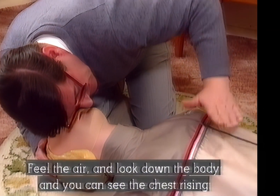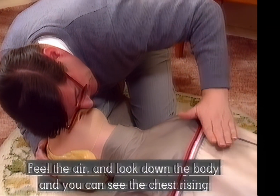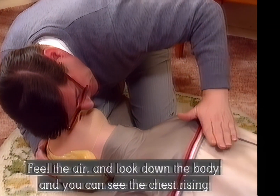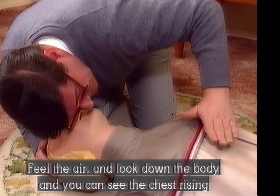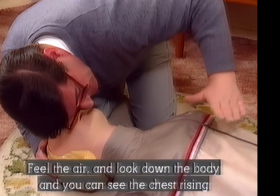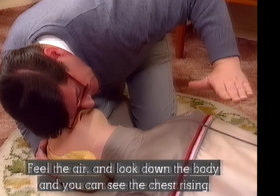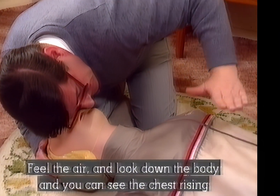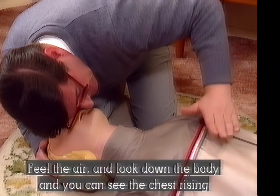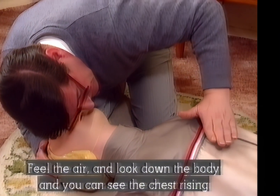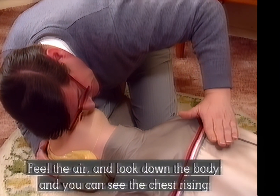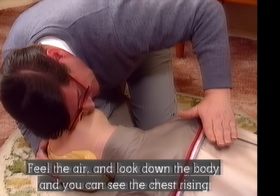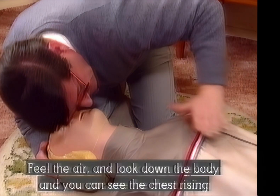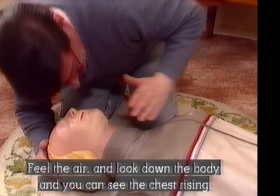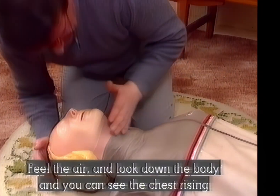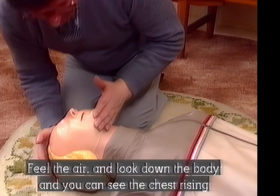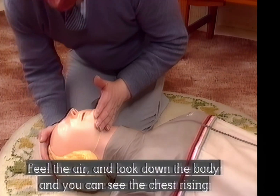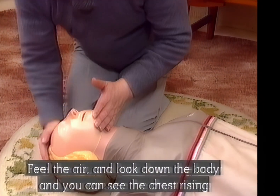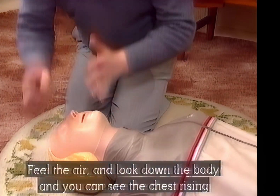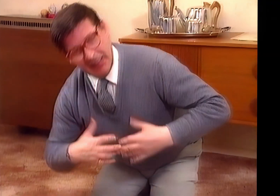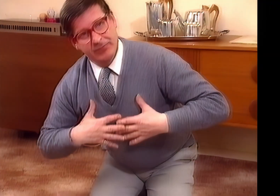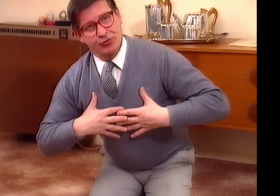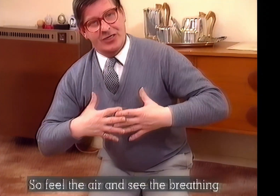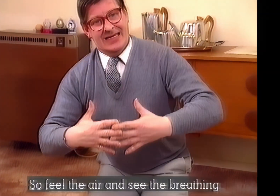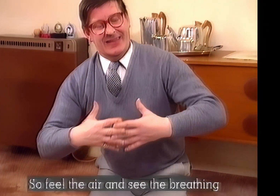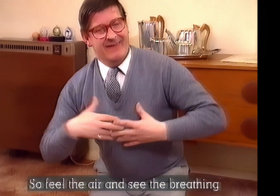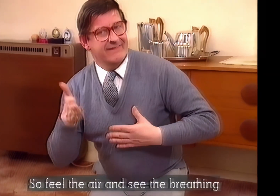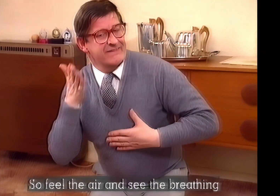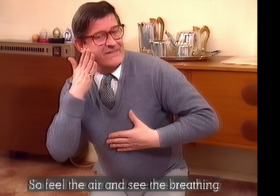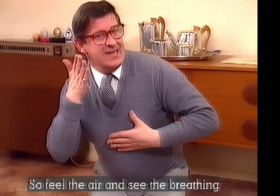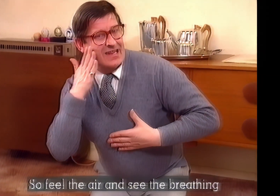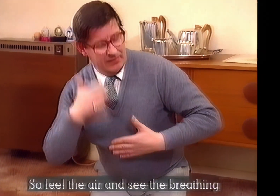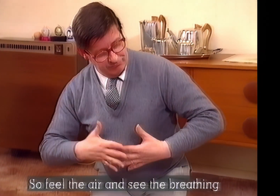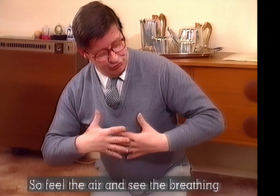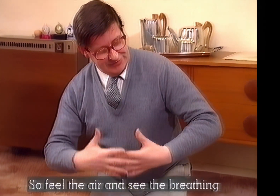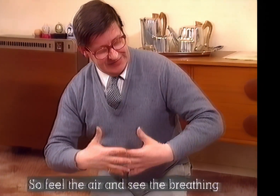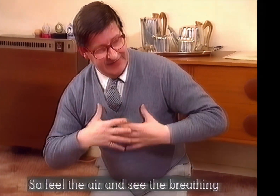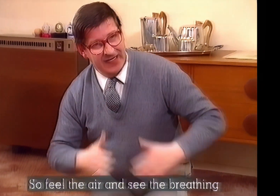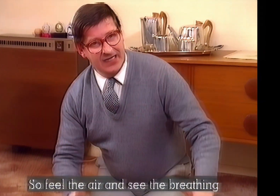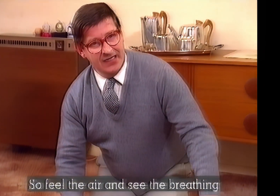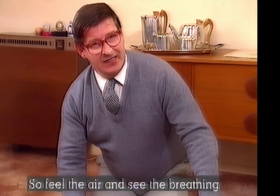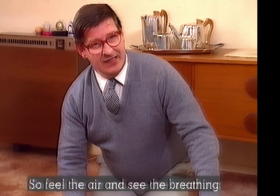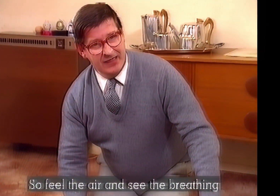body, and you can see the chest rising. So feel the air and see the breathing.